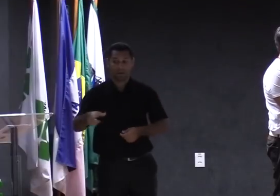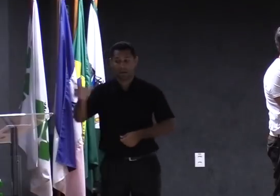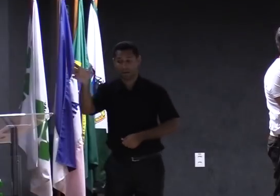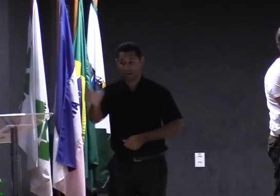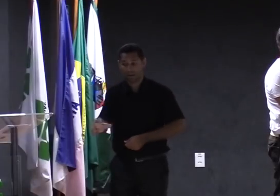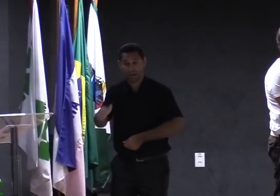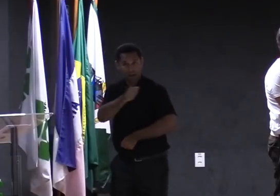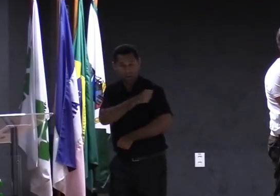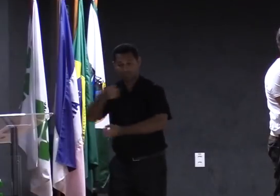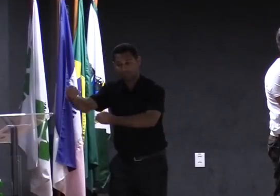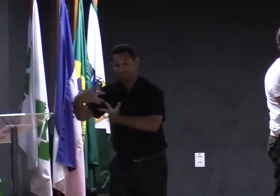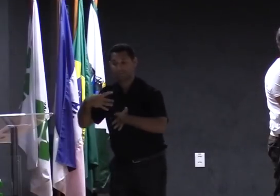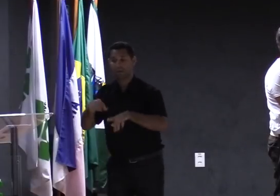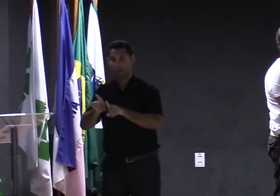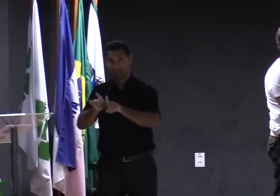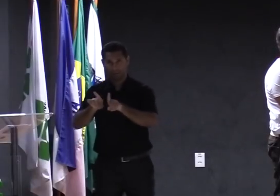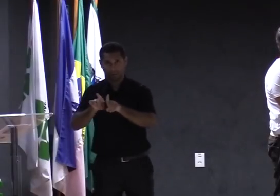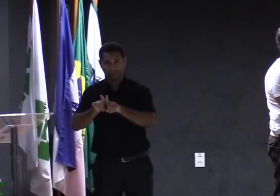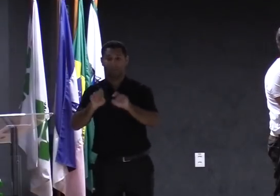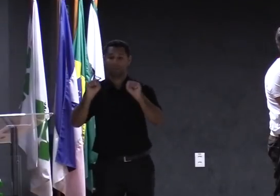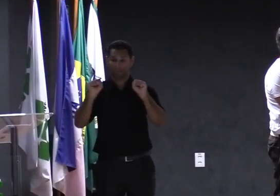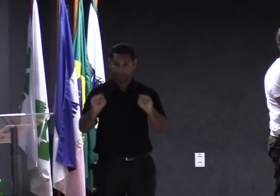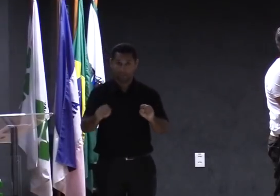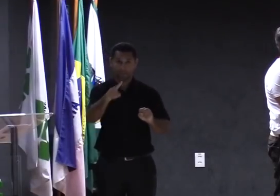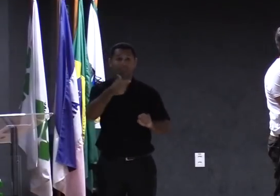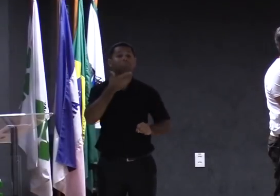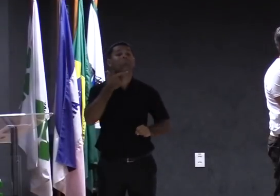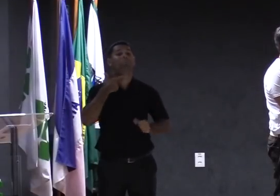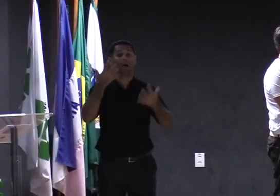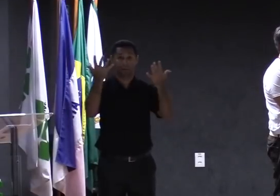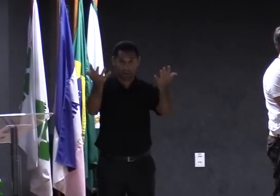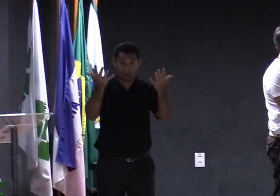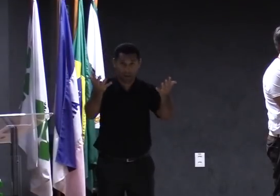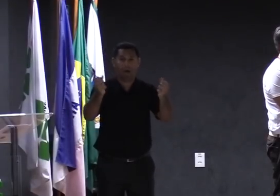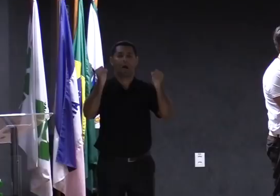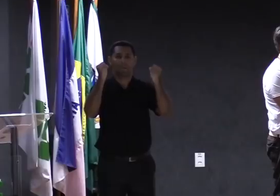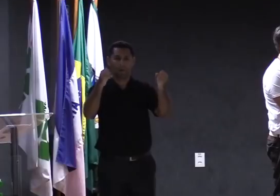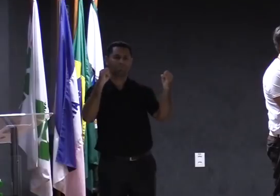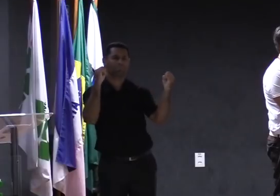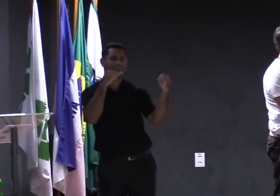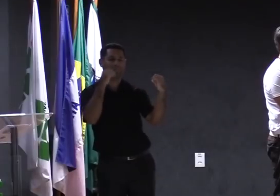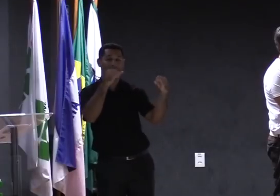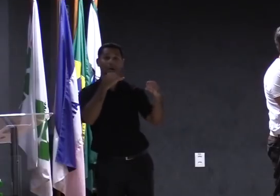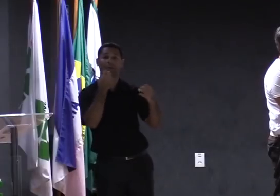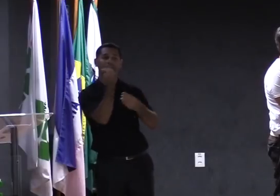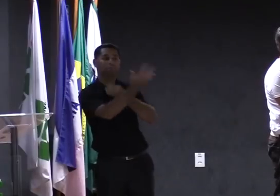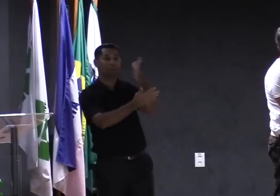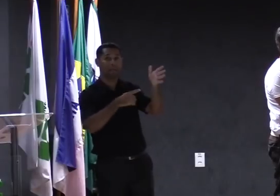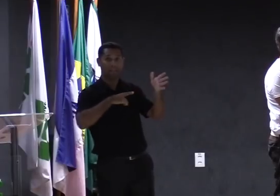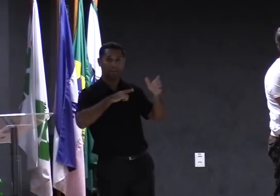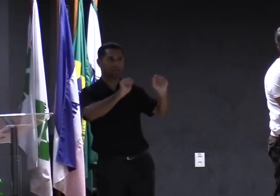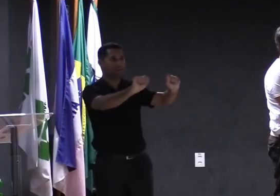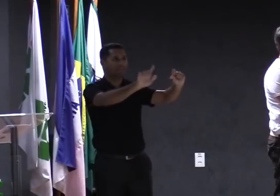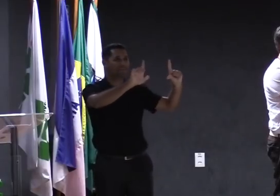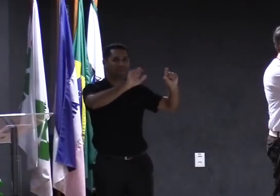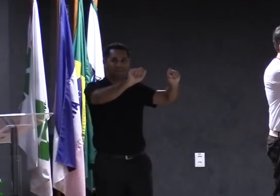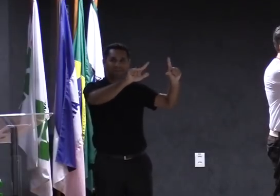pediu para que se vocês quiserem, podem dar um feedback para ela, escrevendo nos post-its que ela